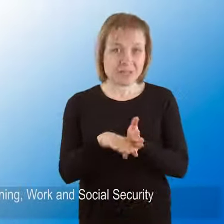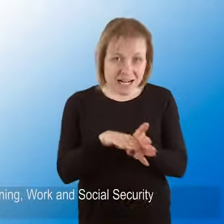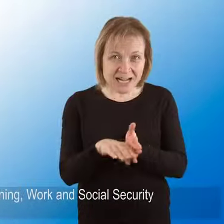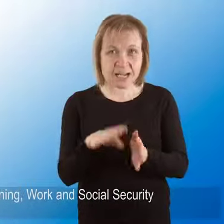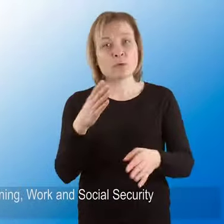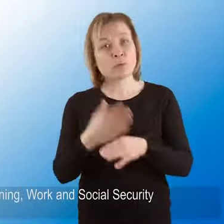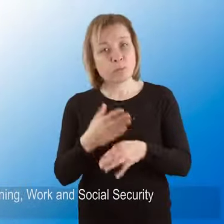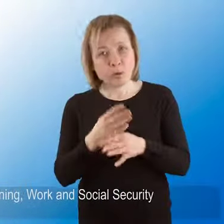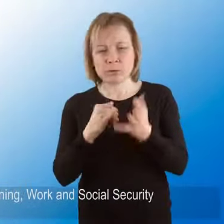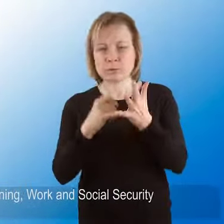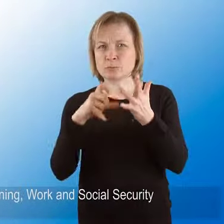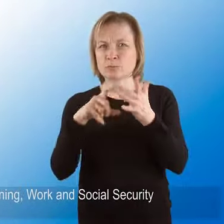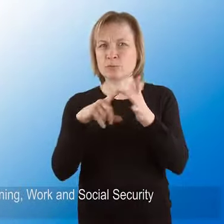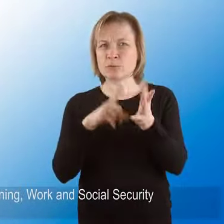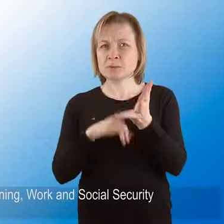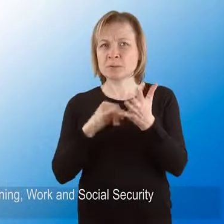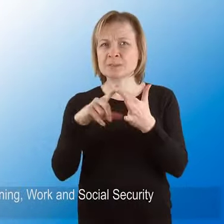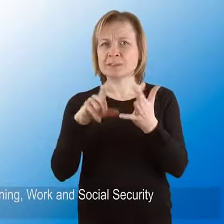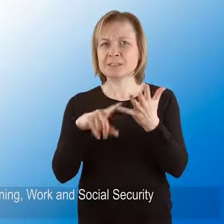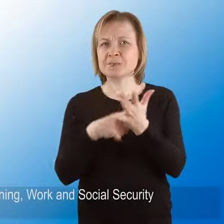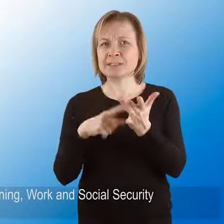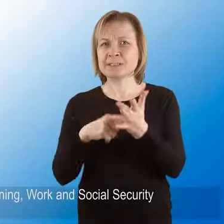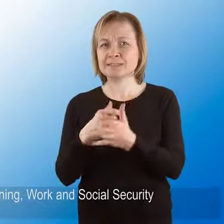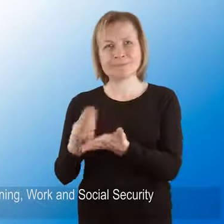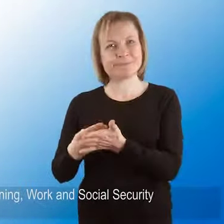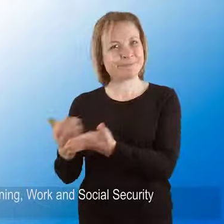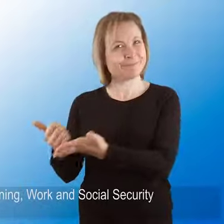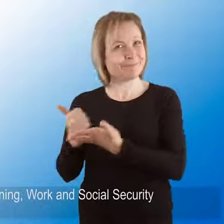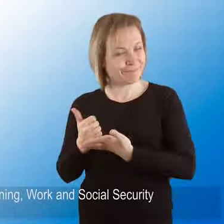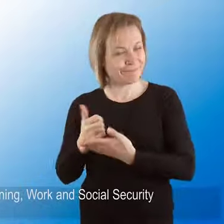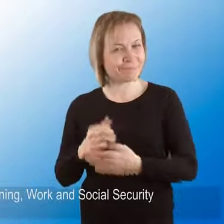(2.2) Training, work and social security.